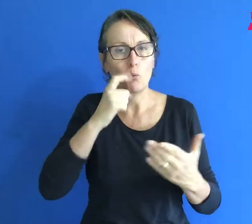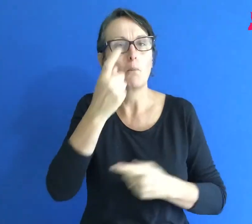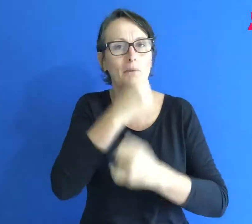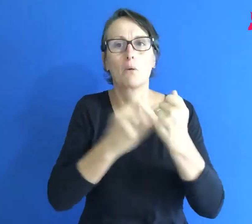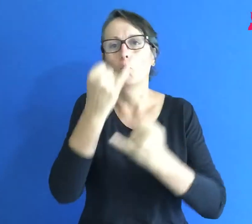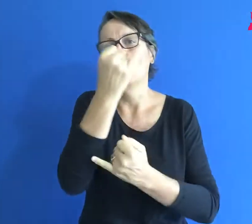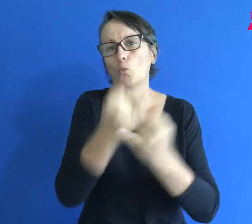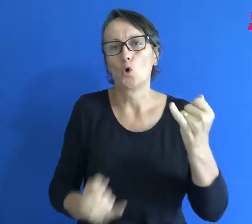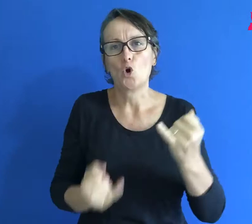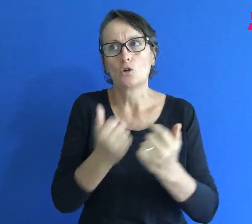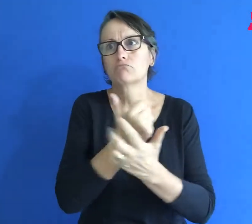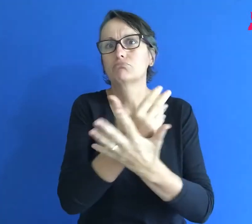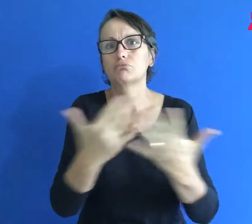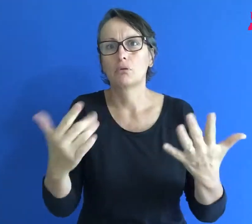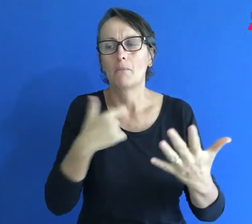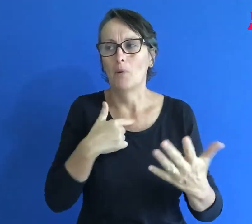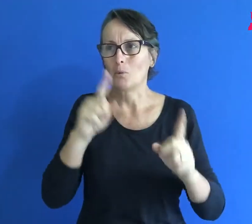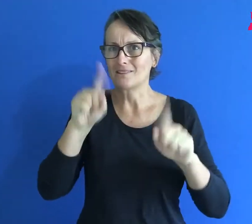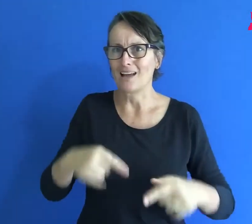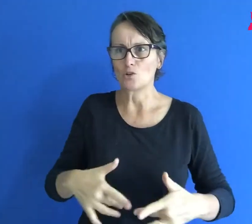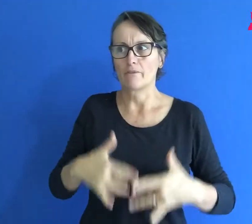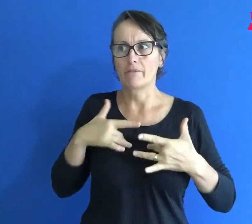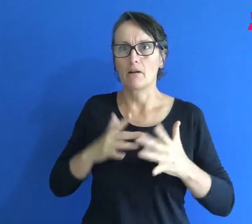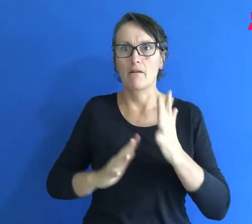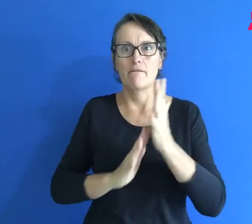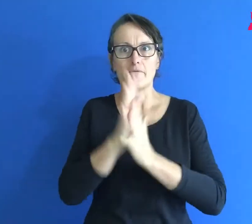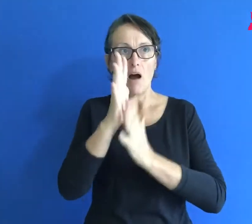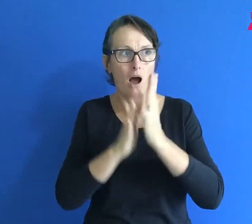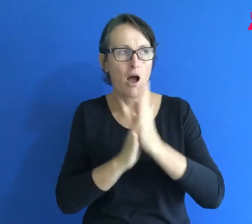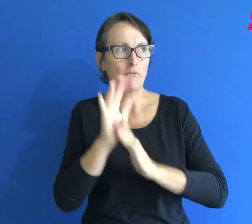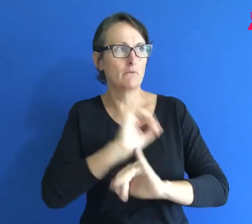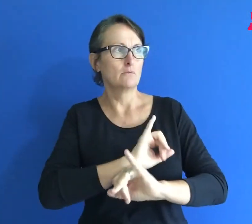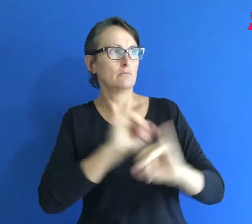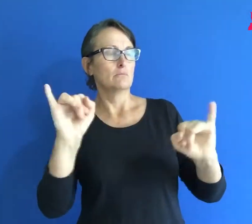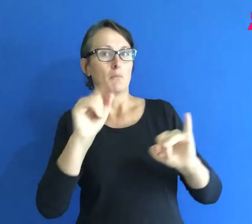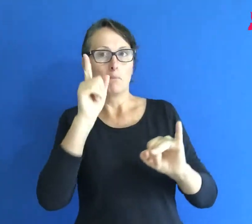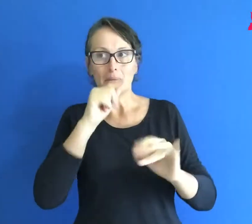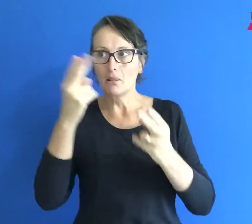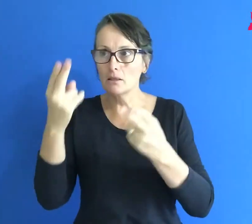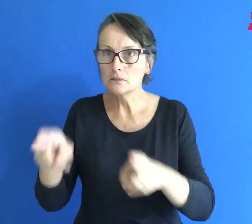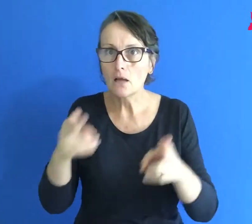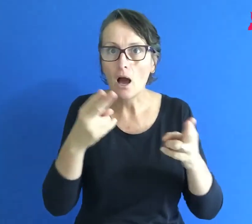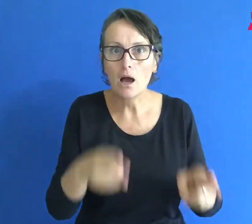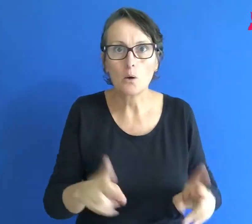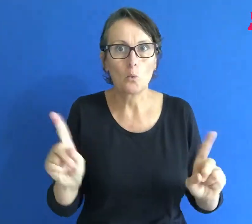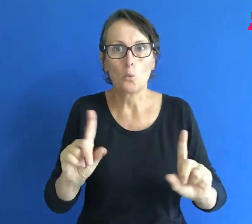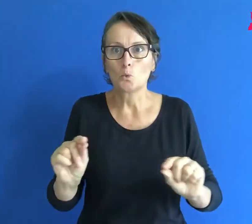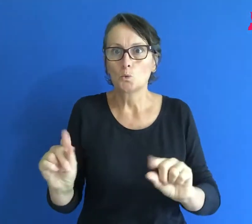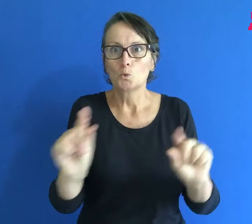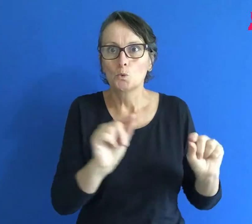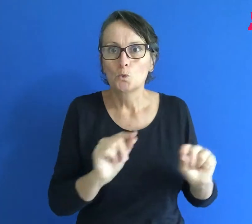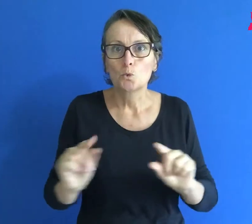to feel this fire is now killing people, we're not stopping it, and we were pulling